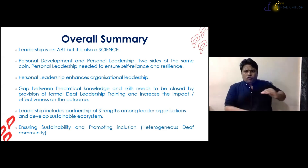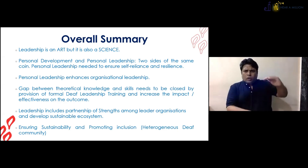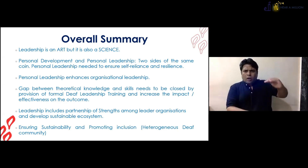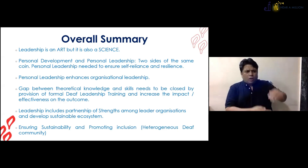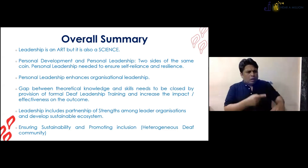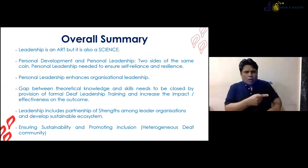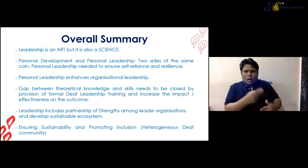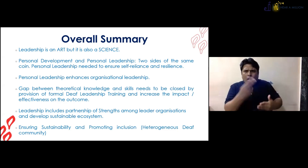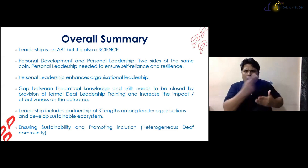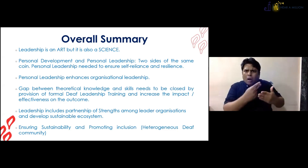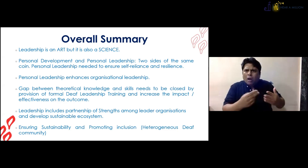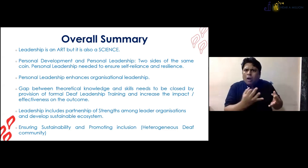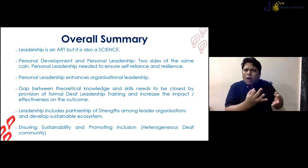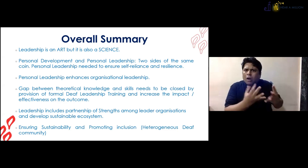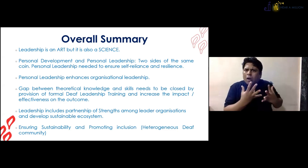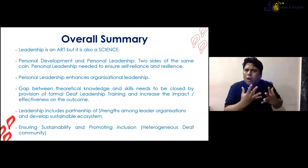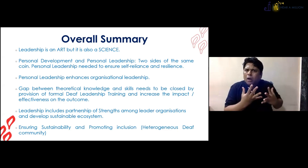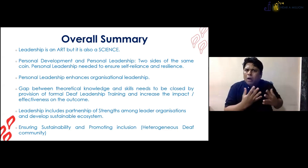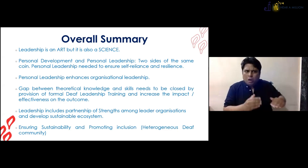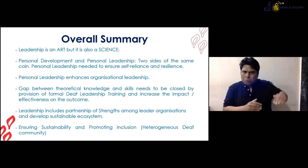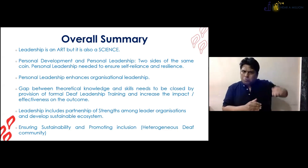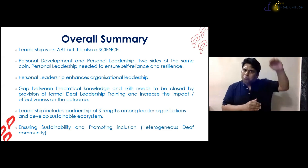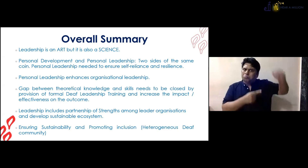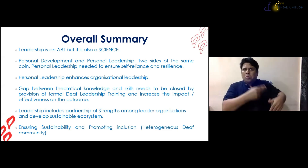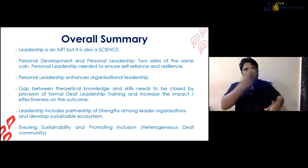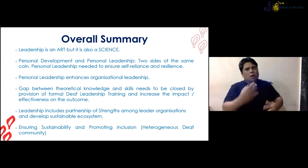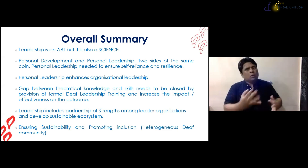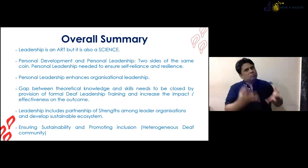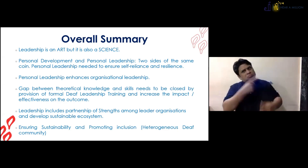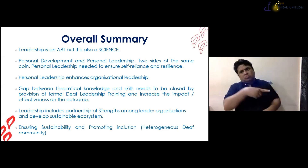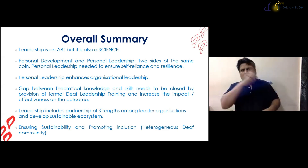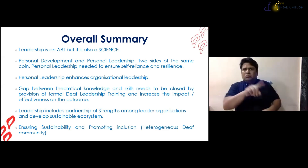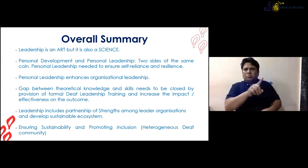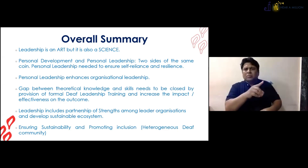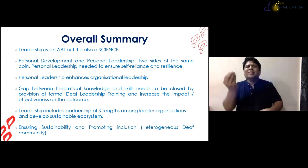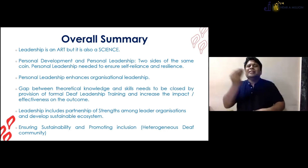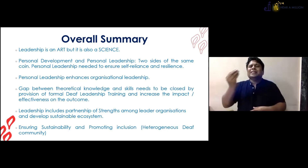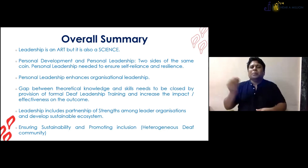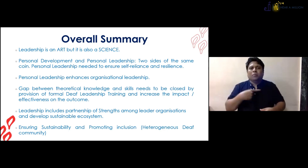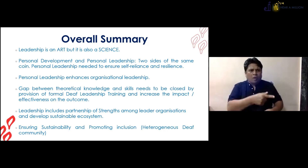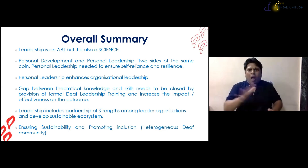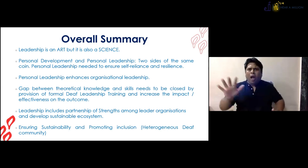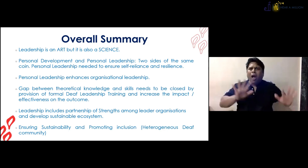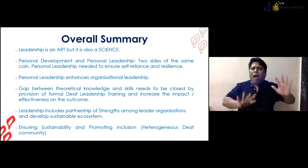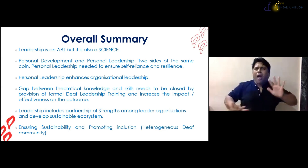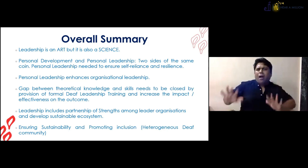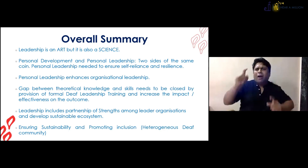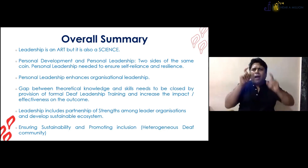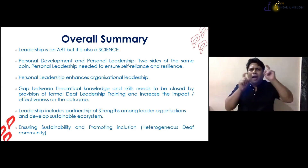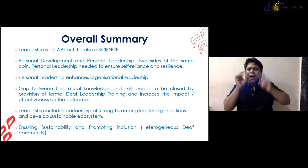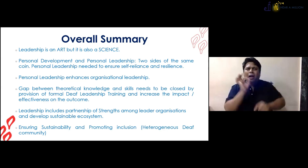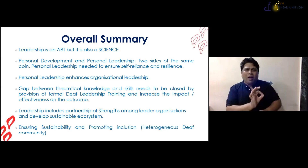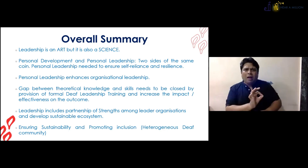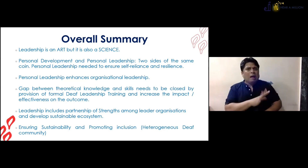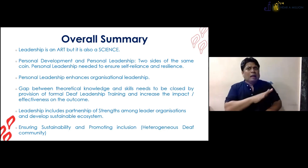Art, like you see the child raising, and the child is doing art, great art. But some children,